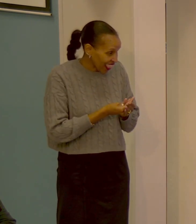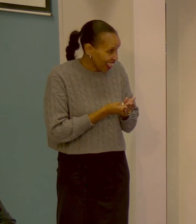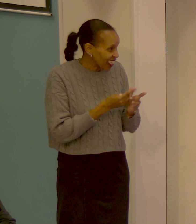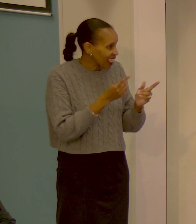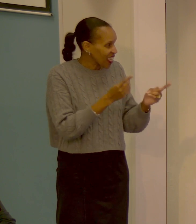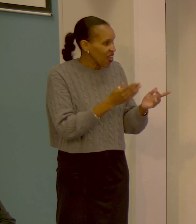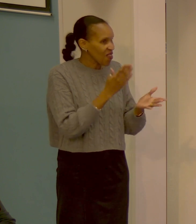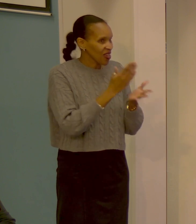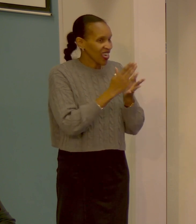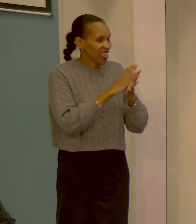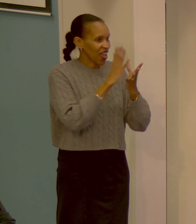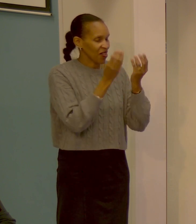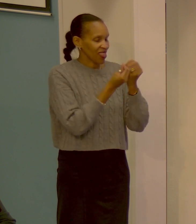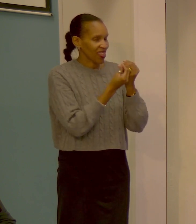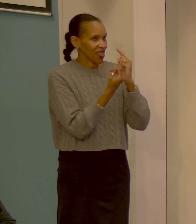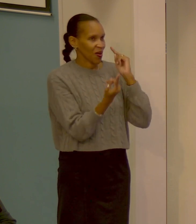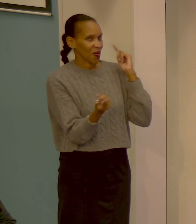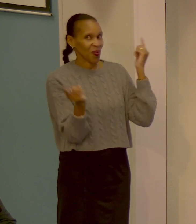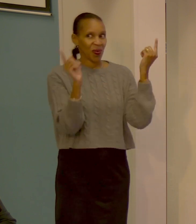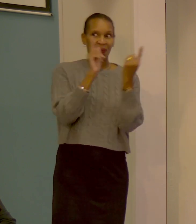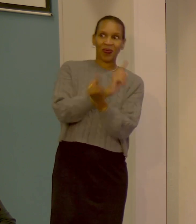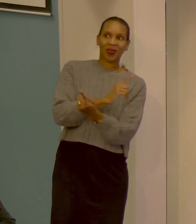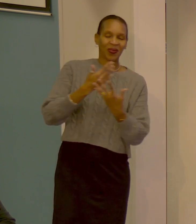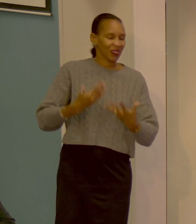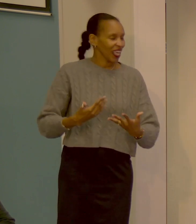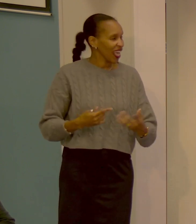it turns it around the other way today,